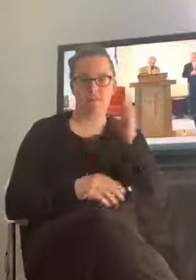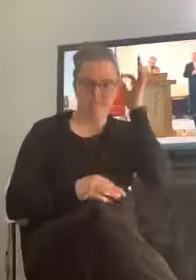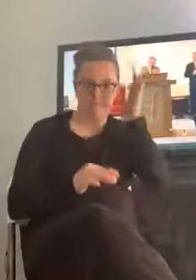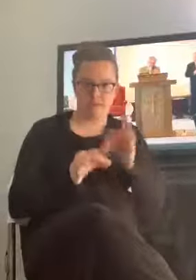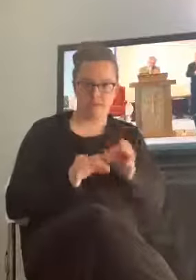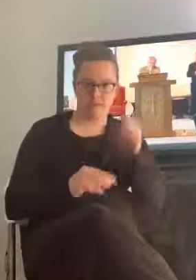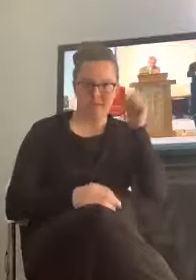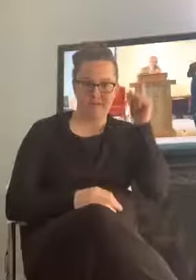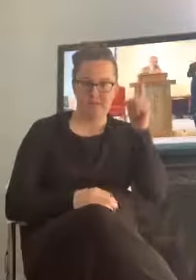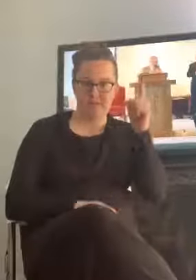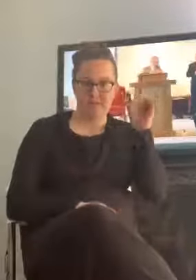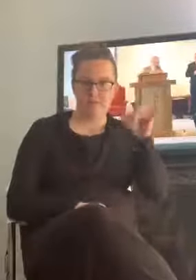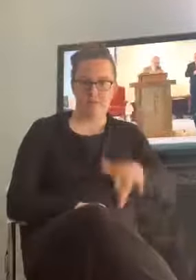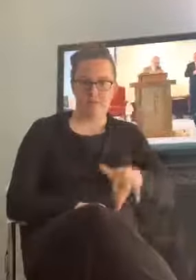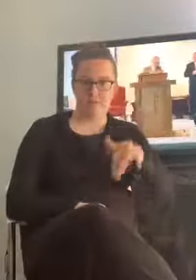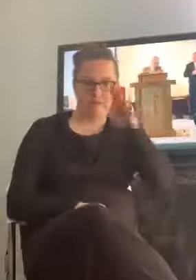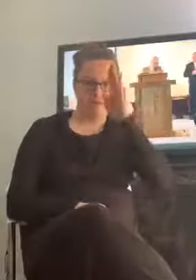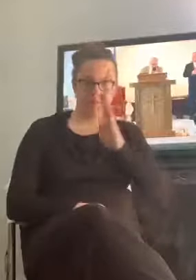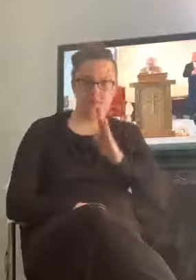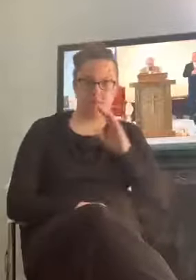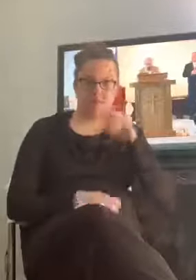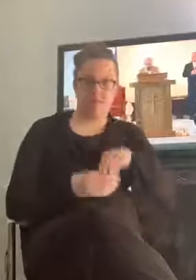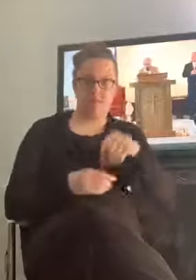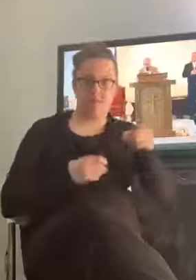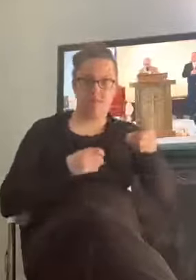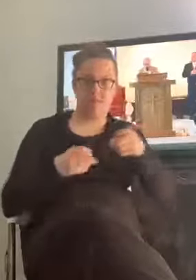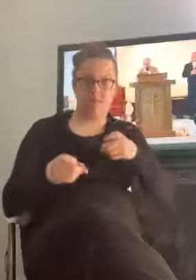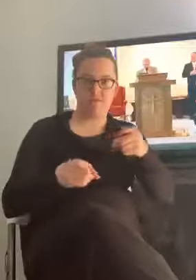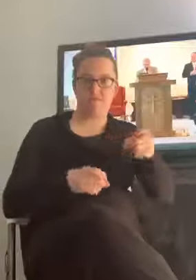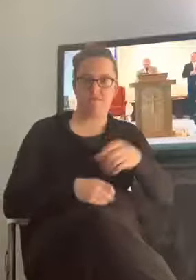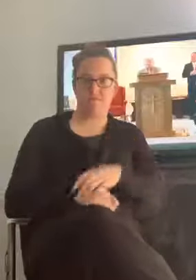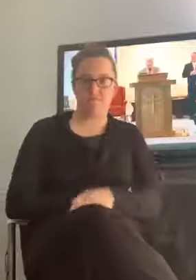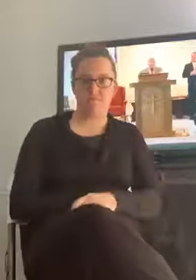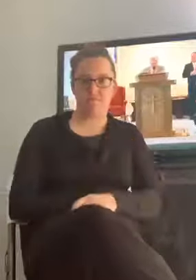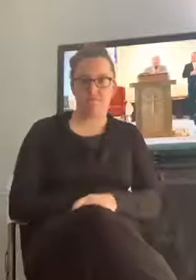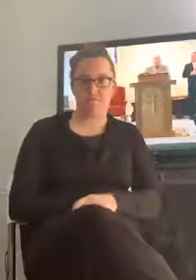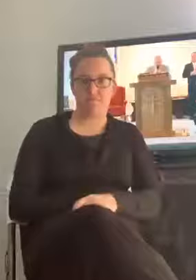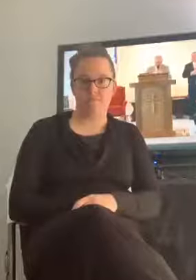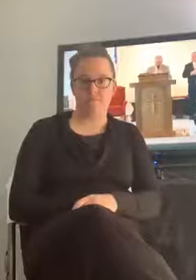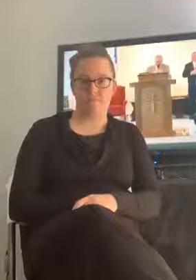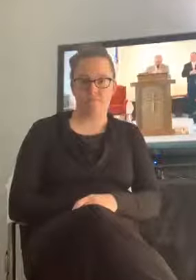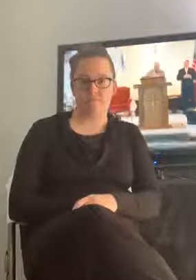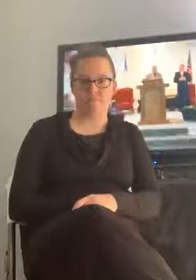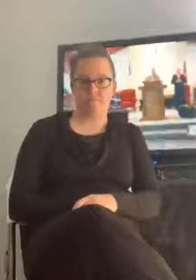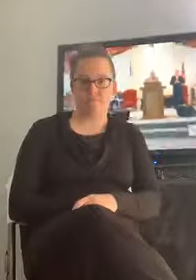Understand that God is King. As they play and sing this morning,